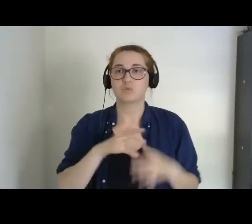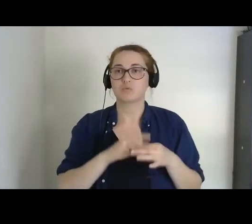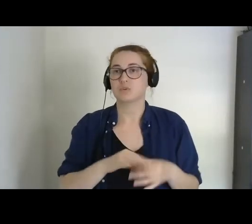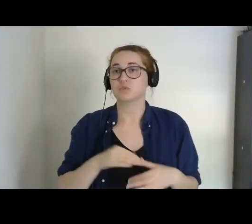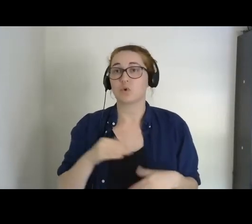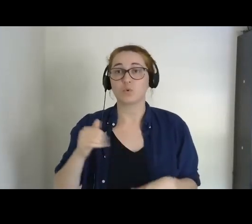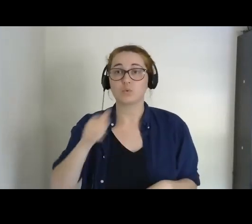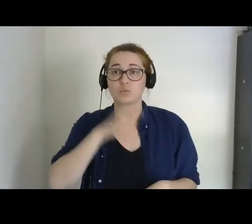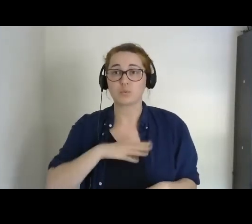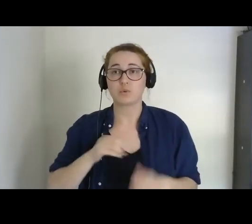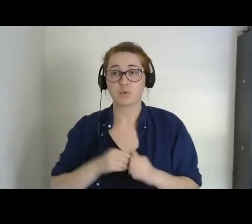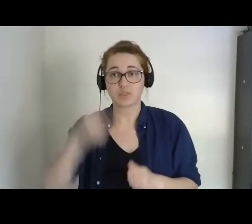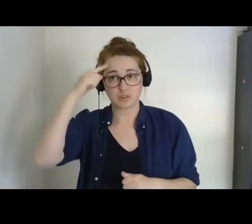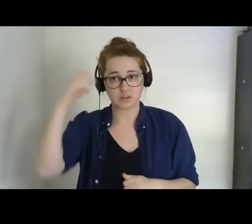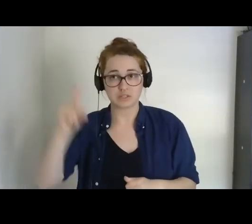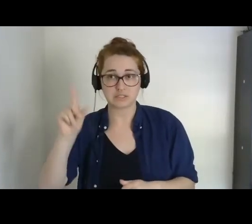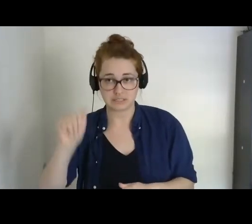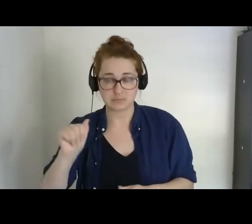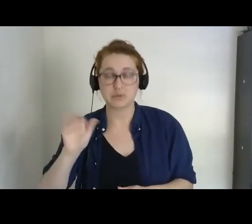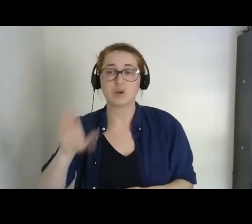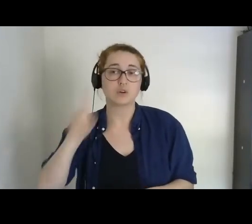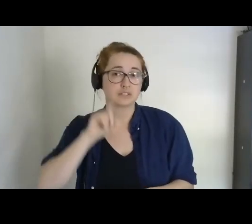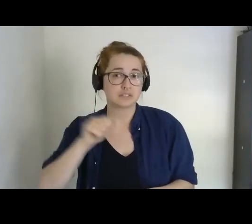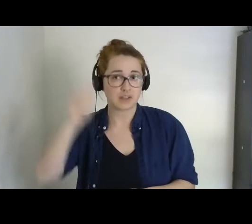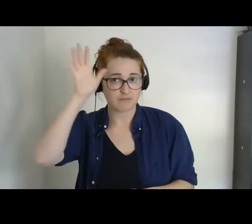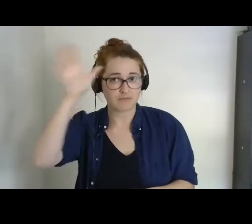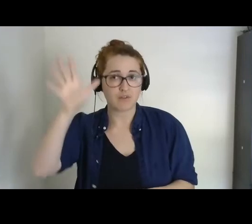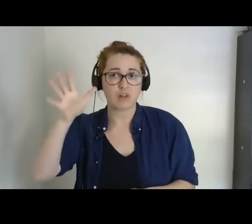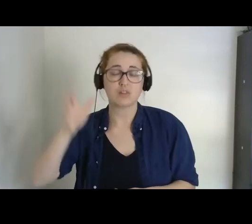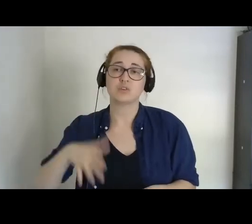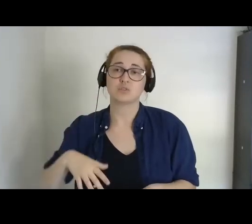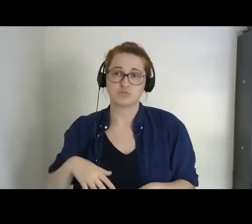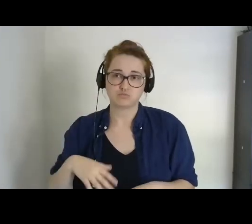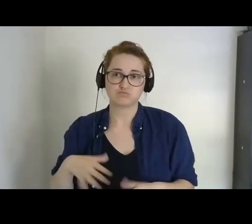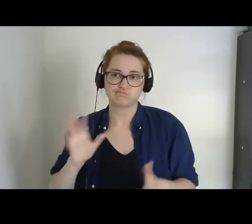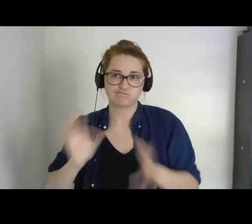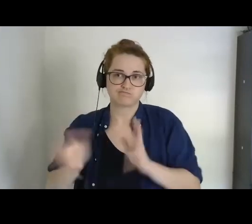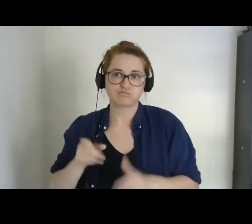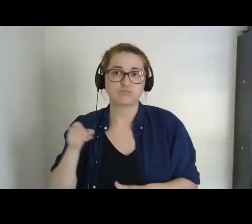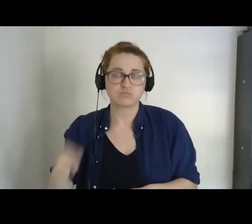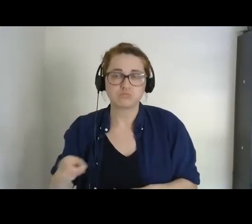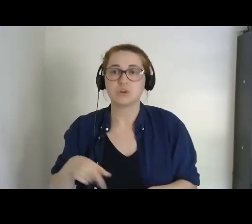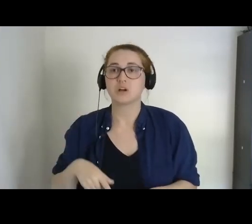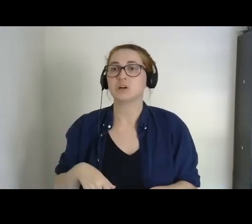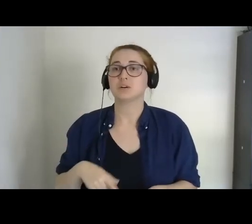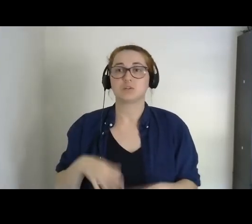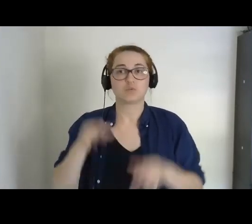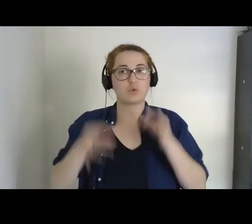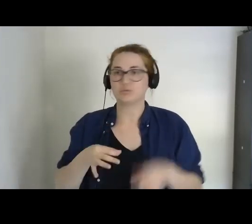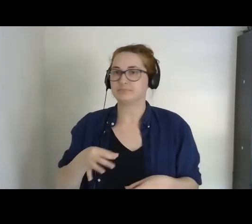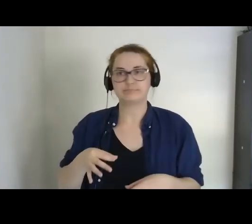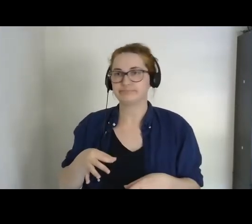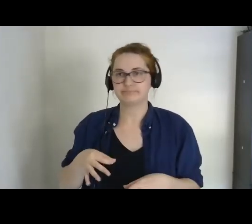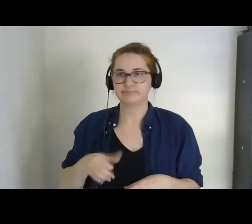disability who reported her stepfather sexually assaulted her. She was not believed, and